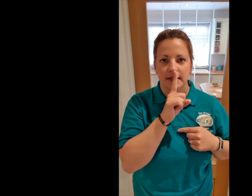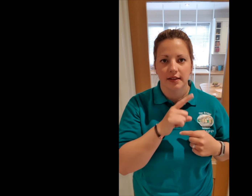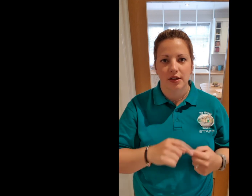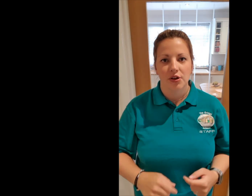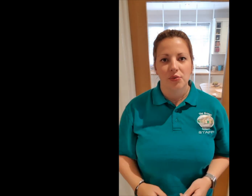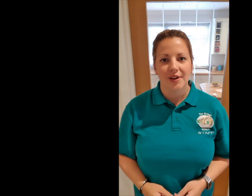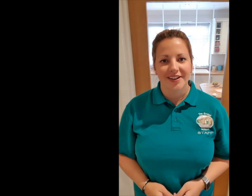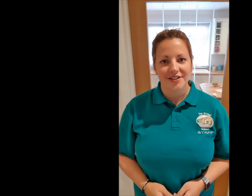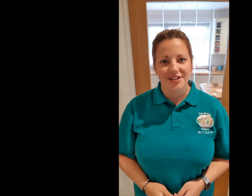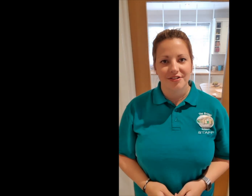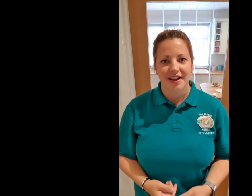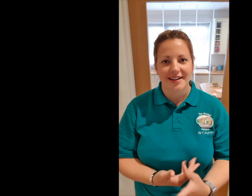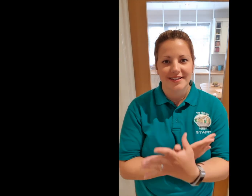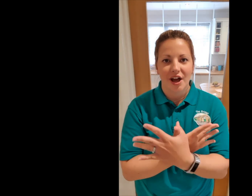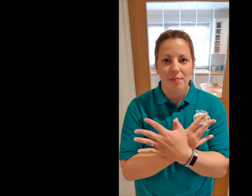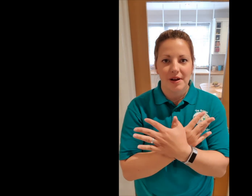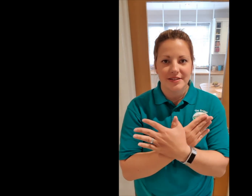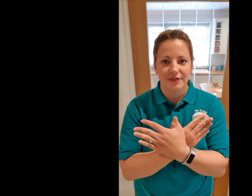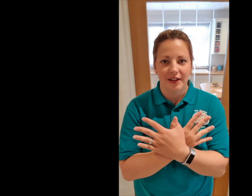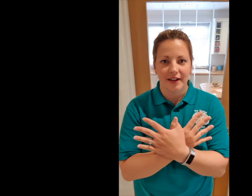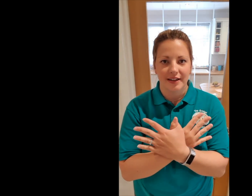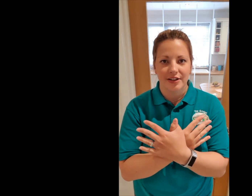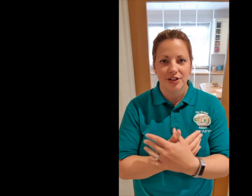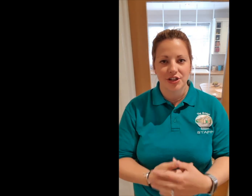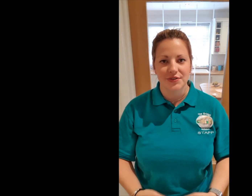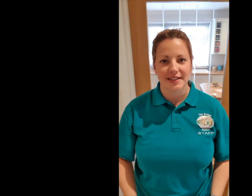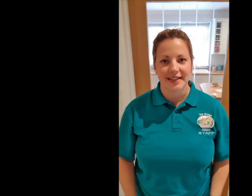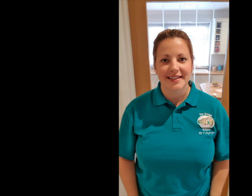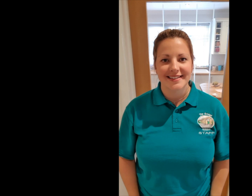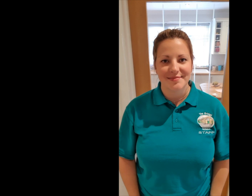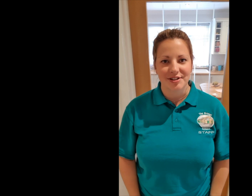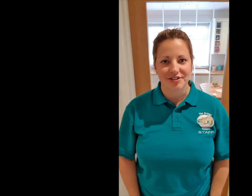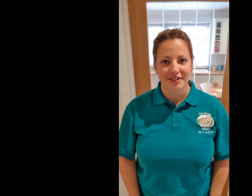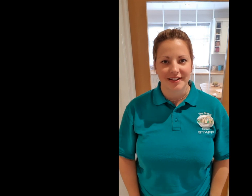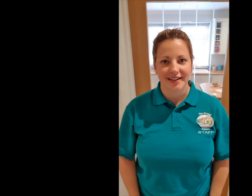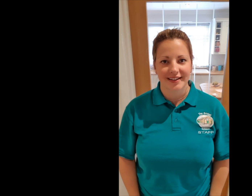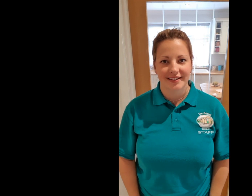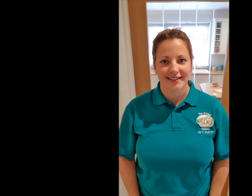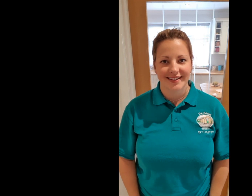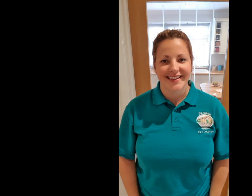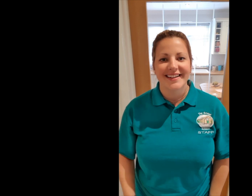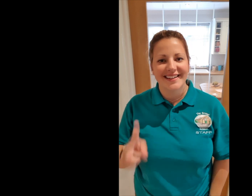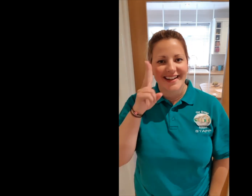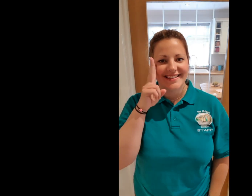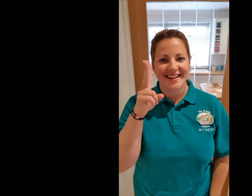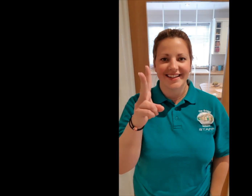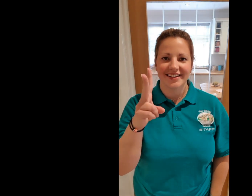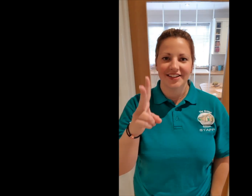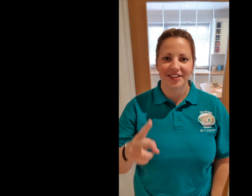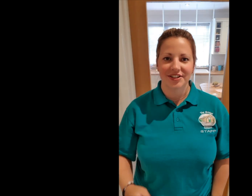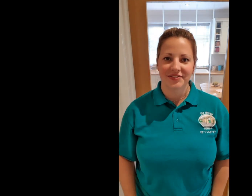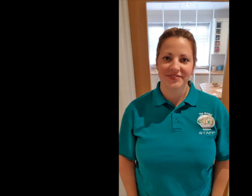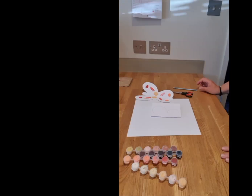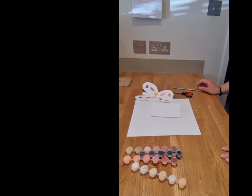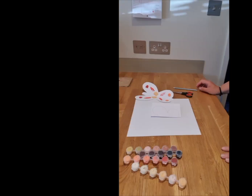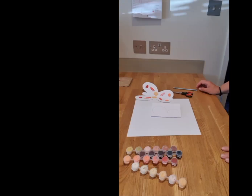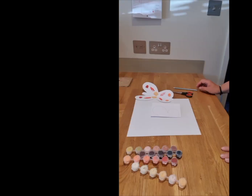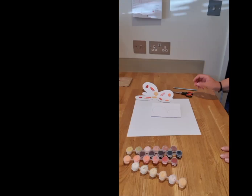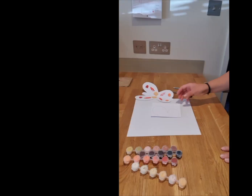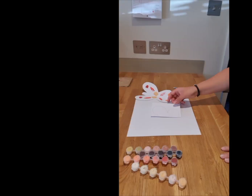We're going to create a butterfly using symmetry. Let's take a look. For